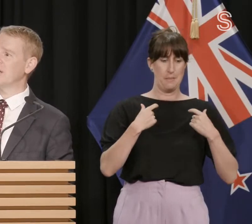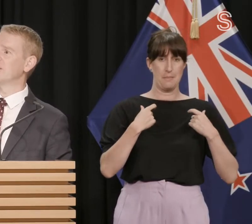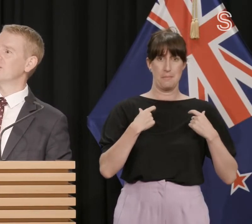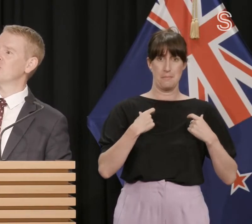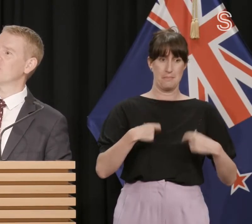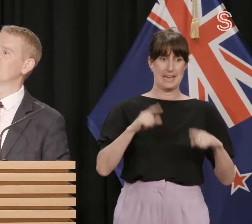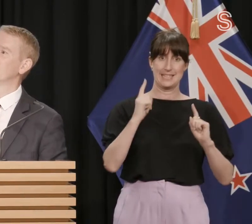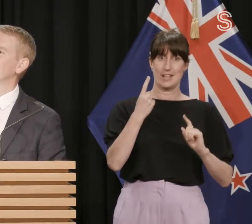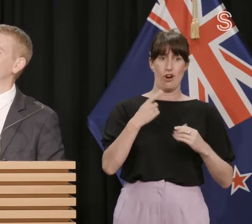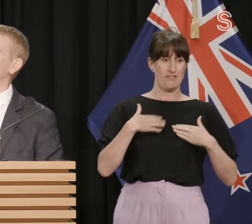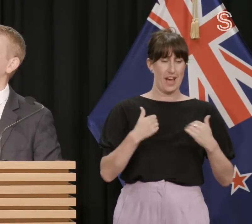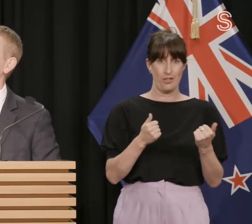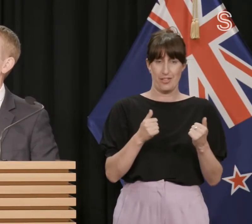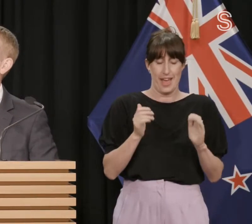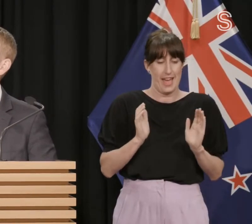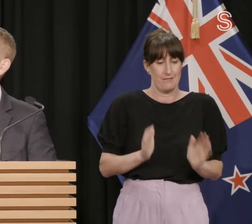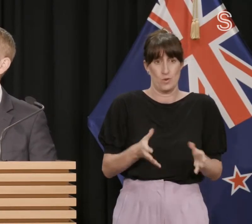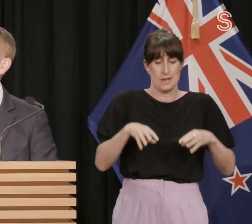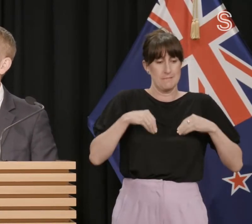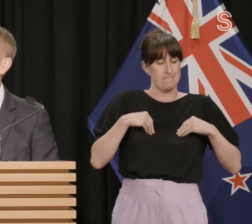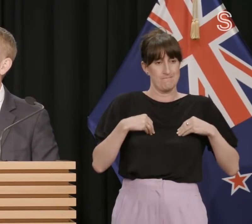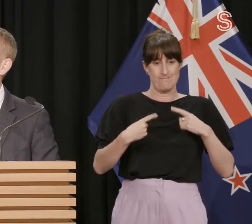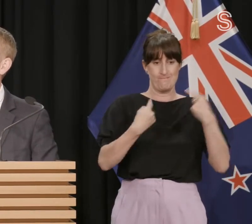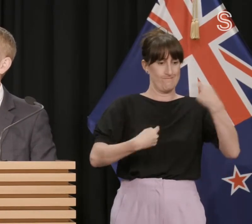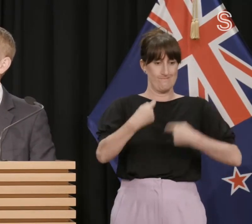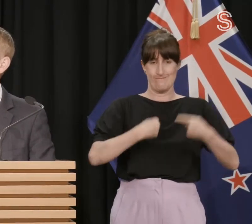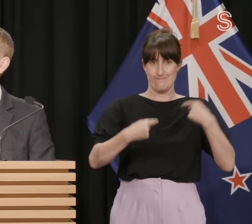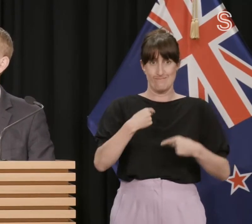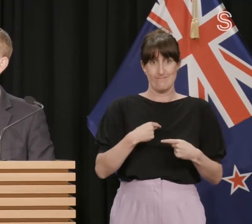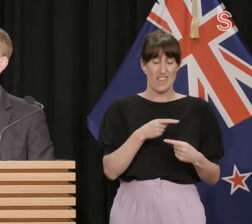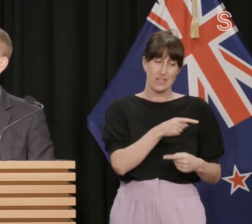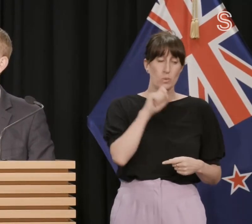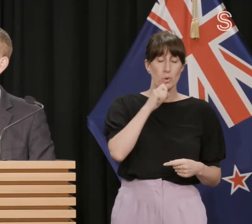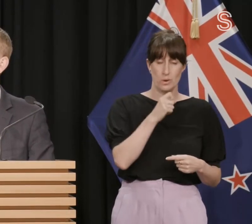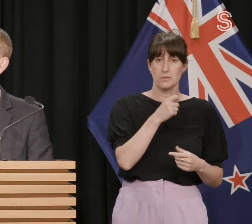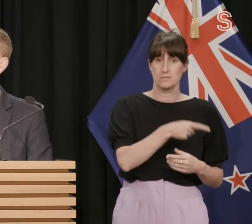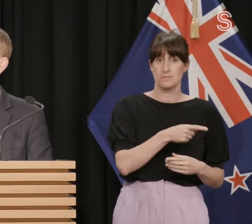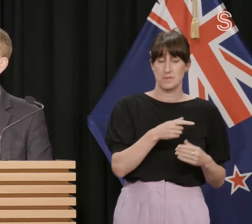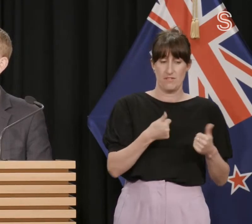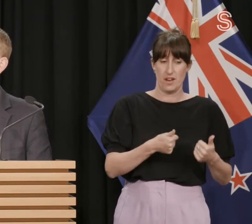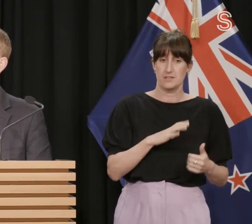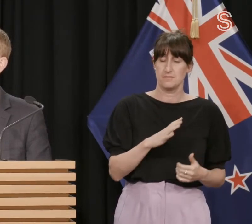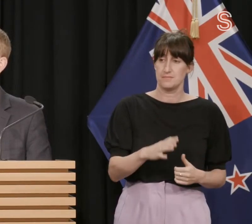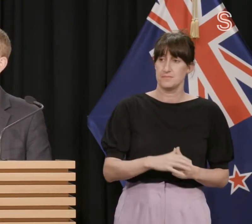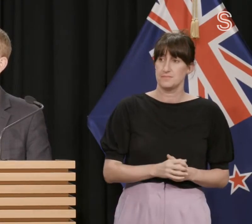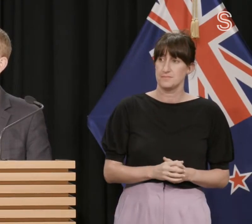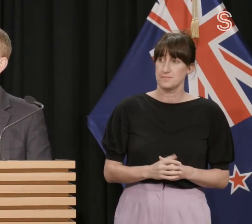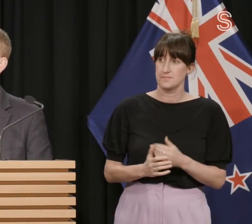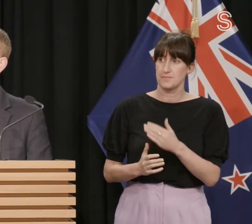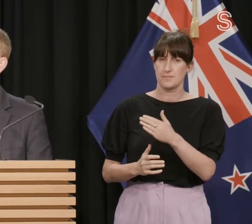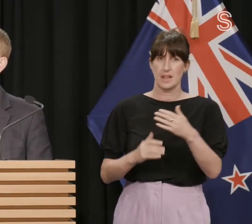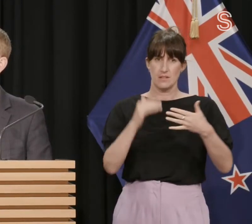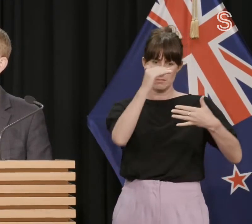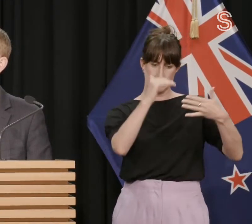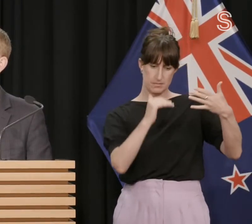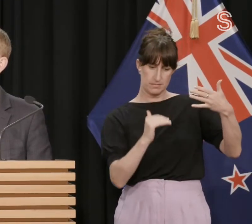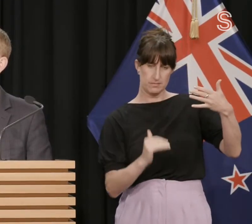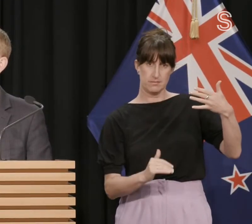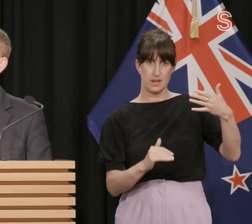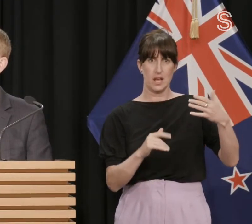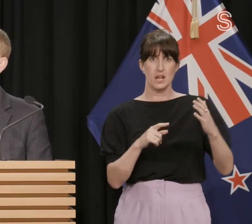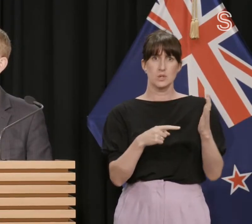attest to that. If you look at the biggest ranking drops and the one who's been dropped out altogether, that's Twyford,